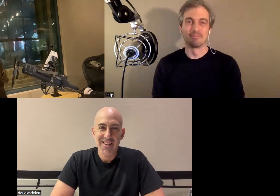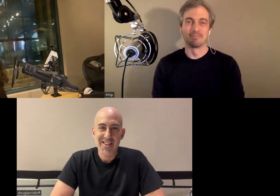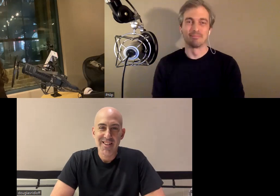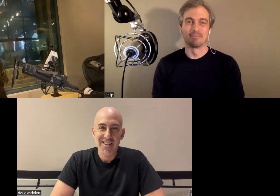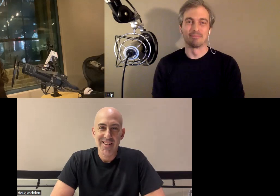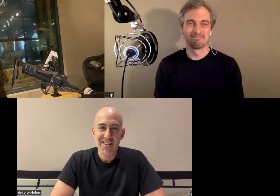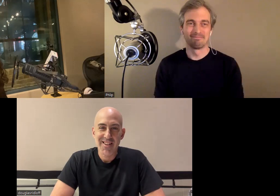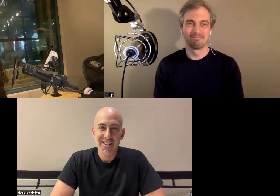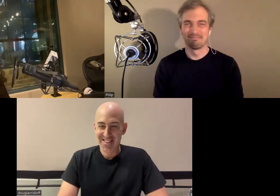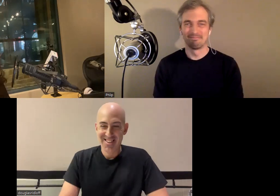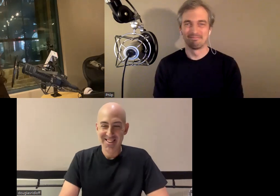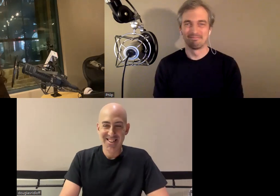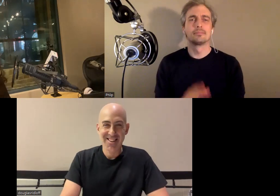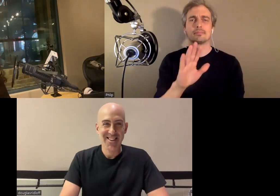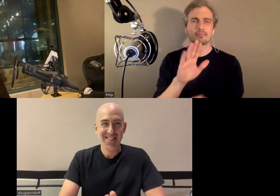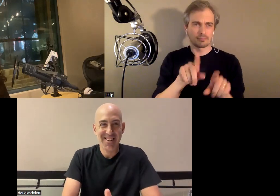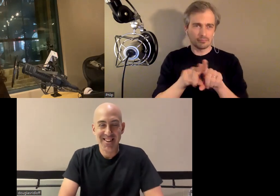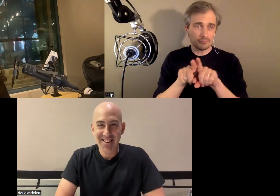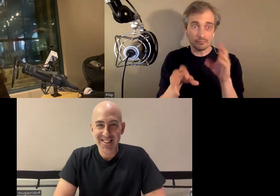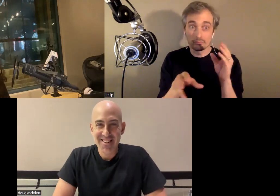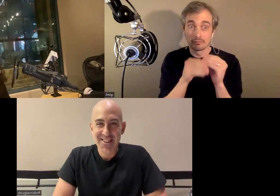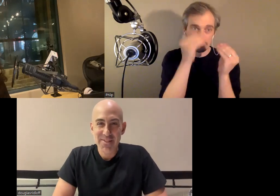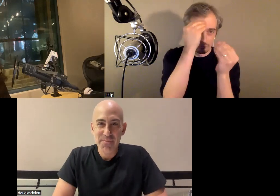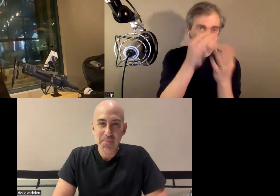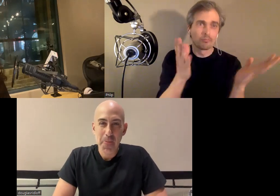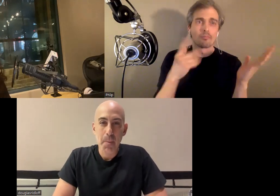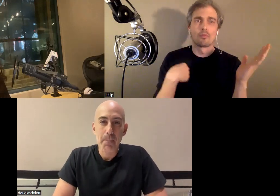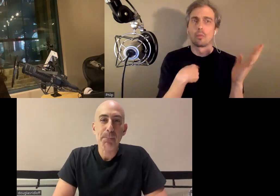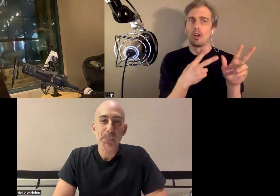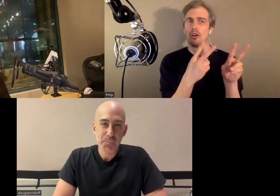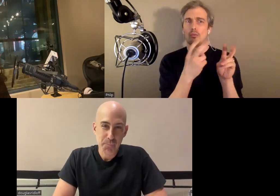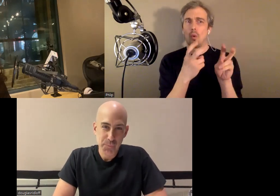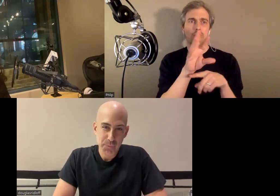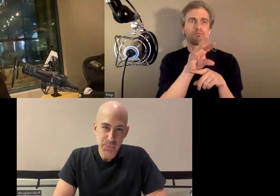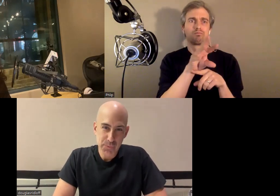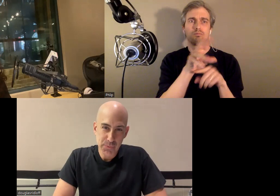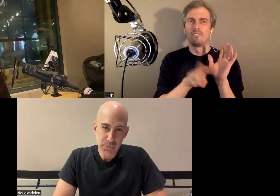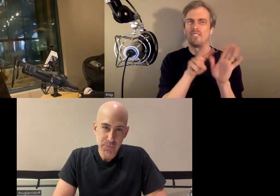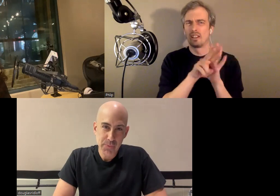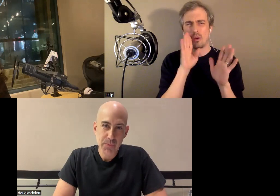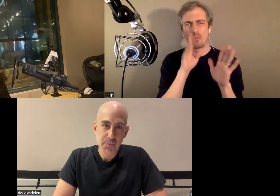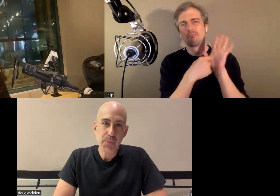Yeah, hi. Thank you for having me here. And a note, we are recording a video version of the show, which will be available on our show page,